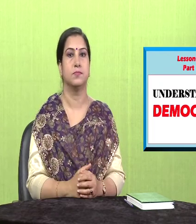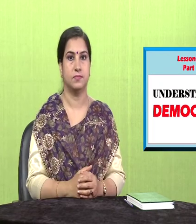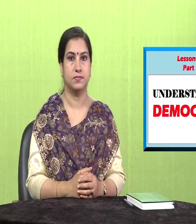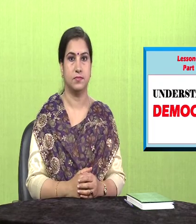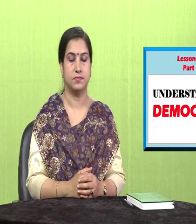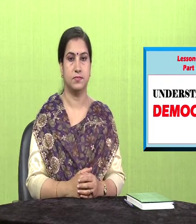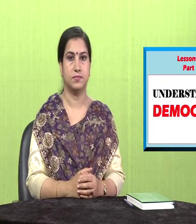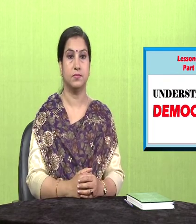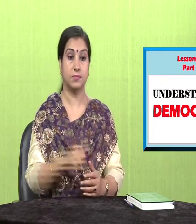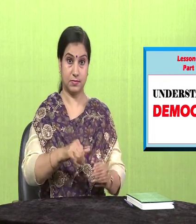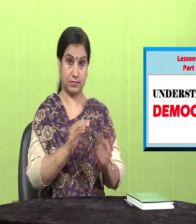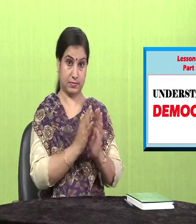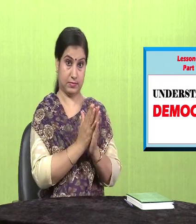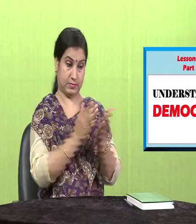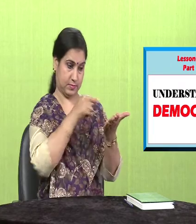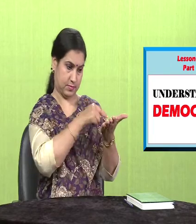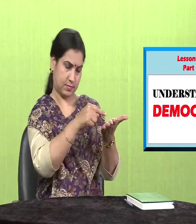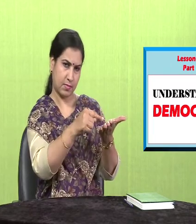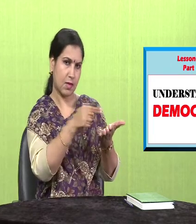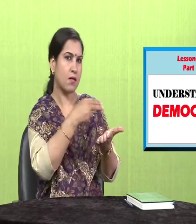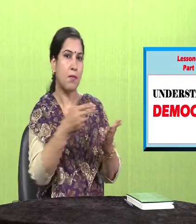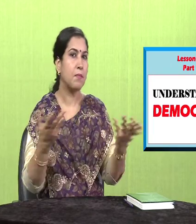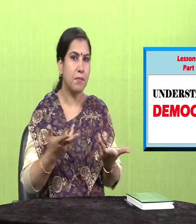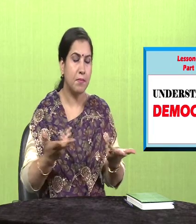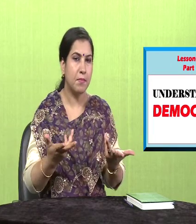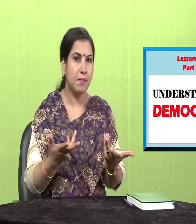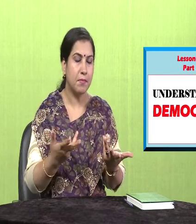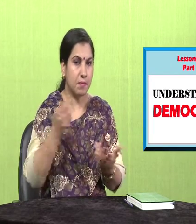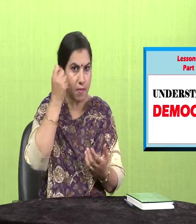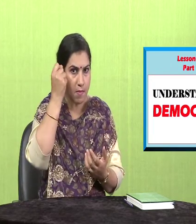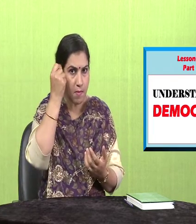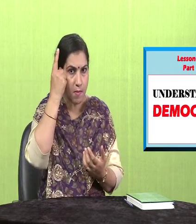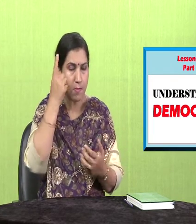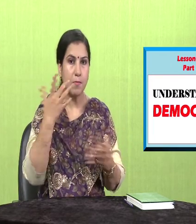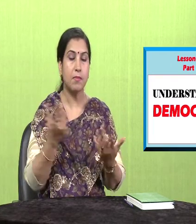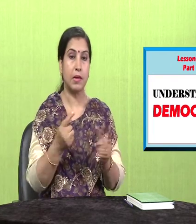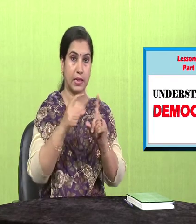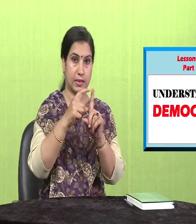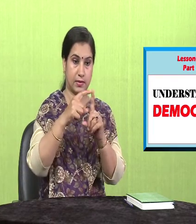The title of the lesson is Understanding Democracy.